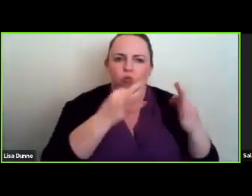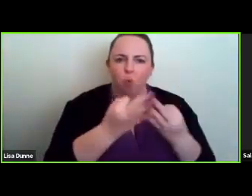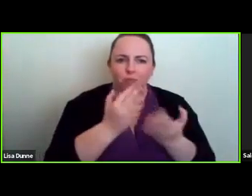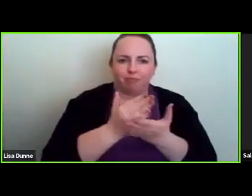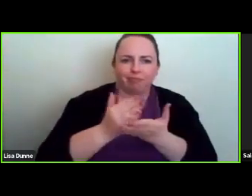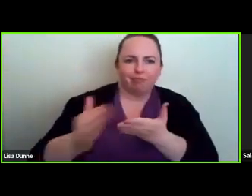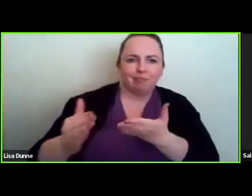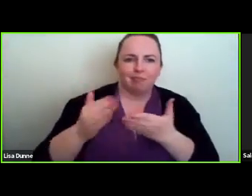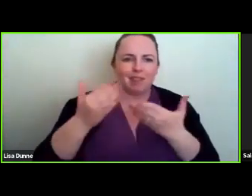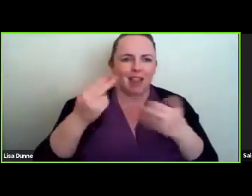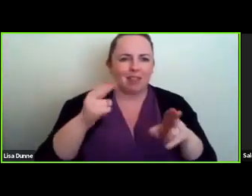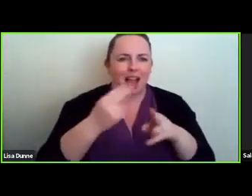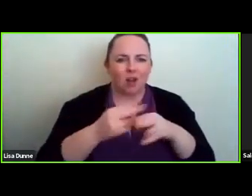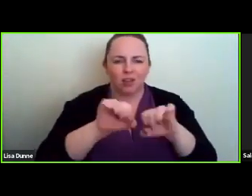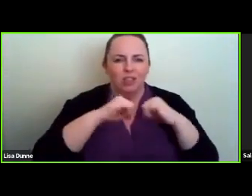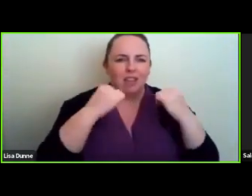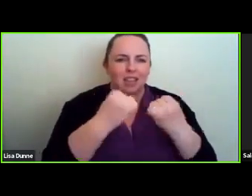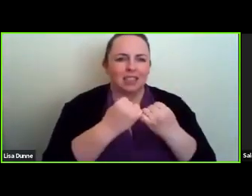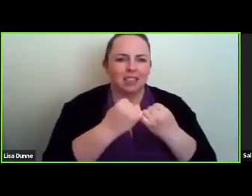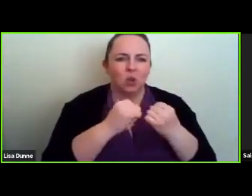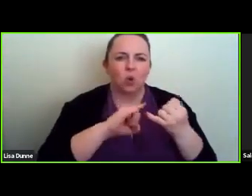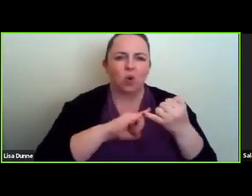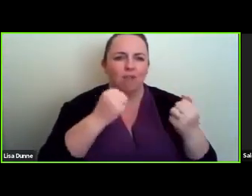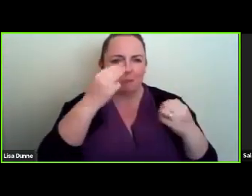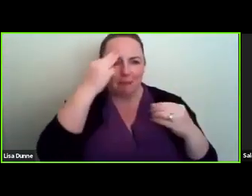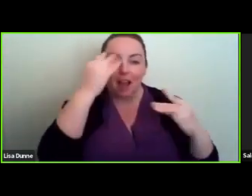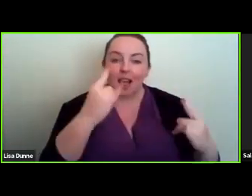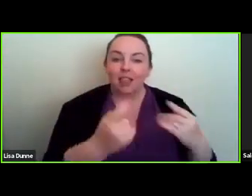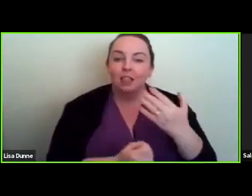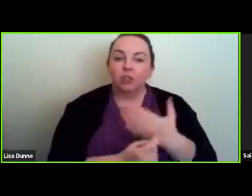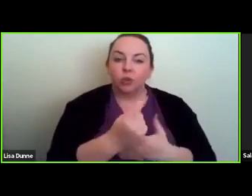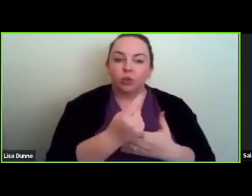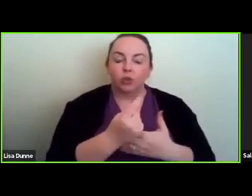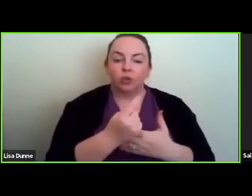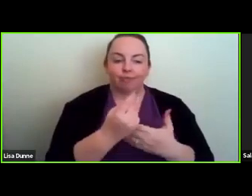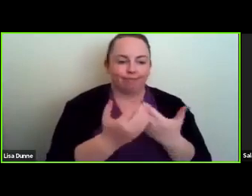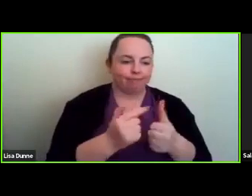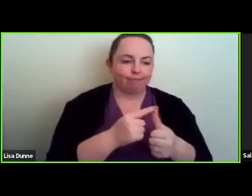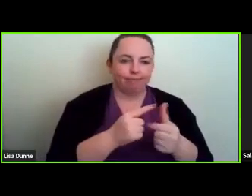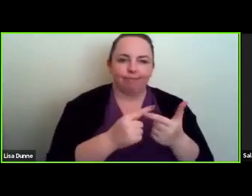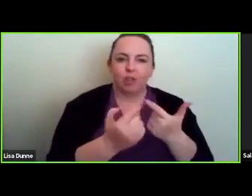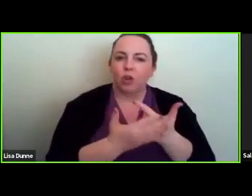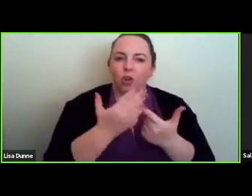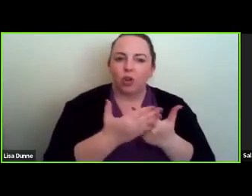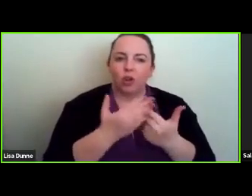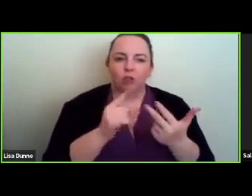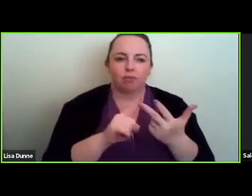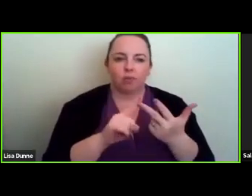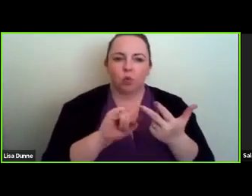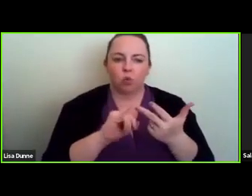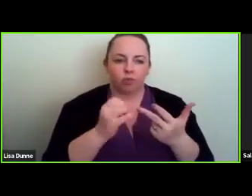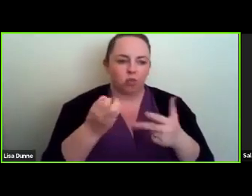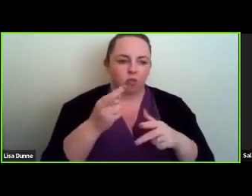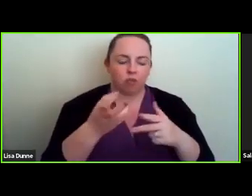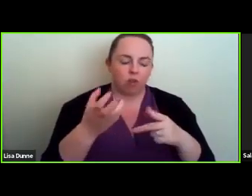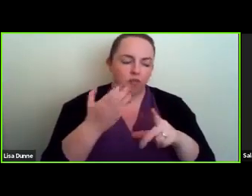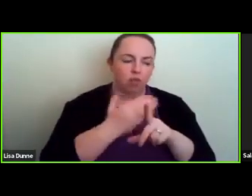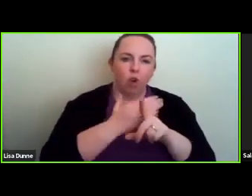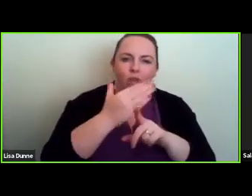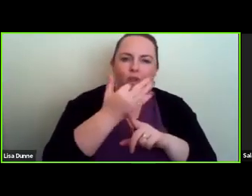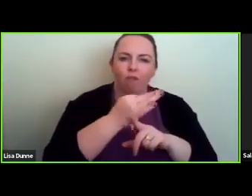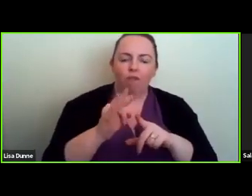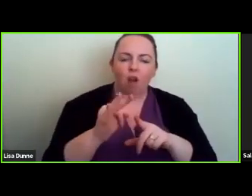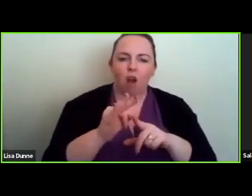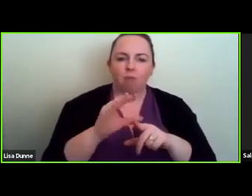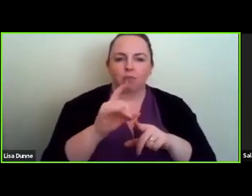of the society. People with mental health issues, the youth, those who are recovering from drugs, and all people